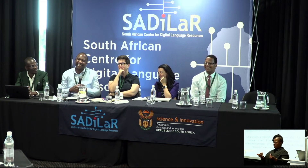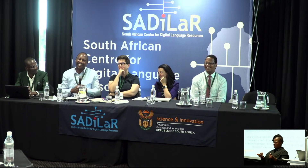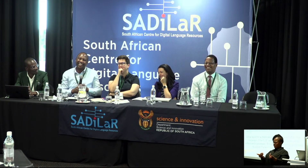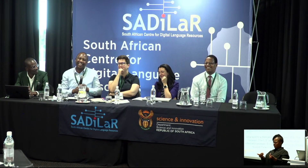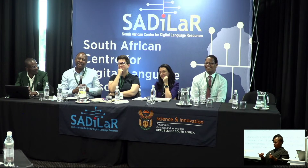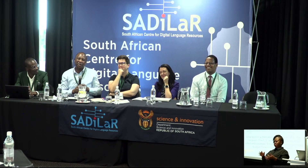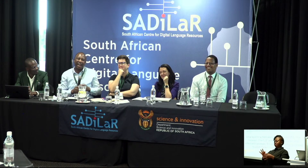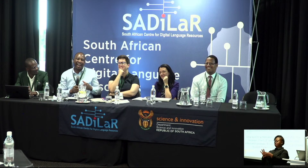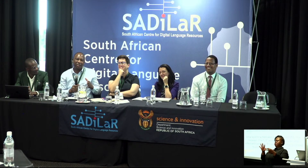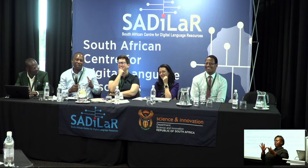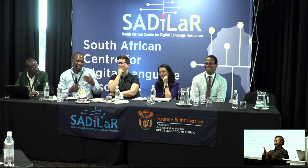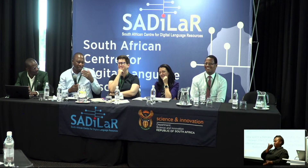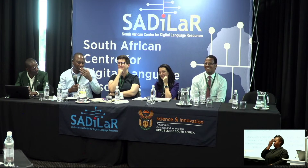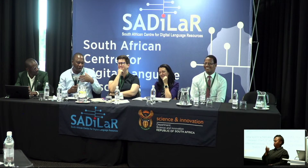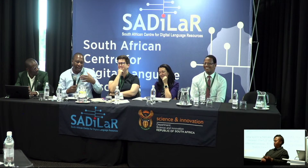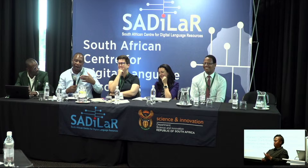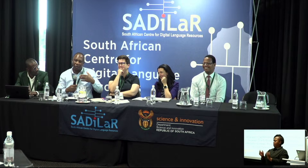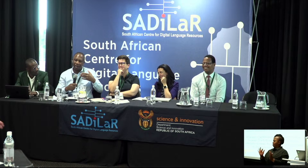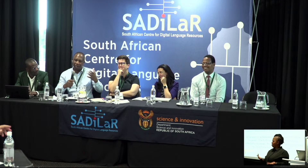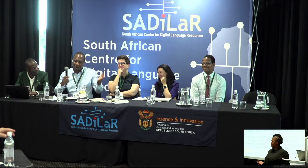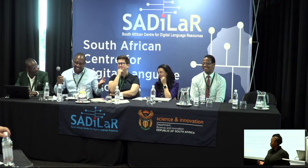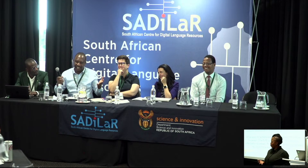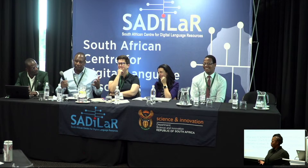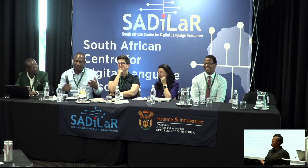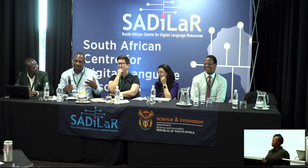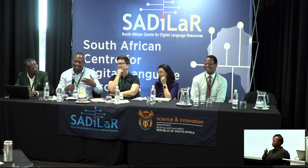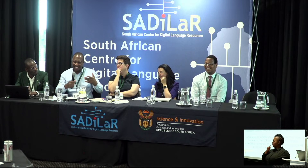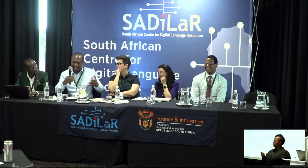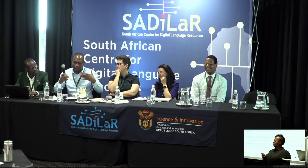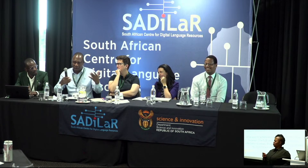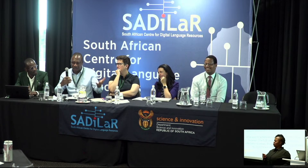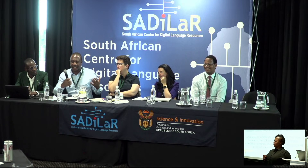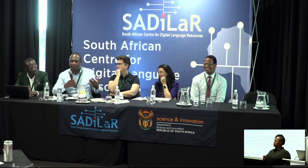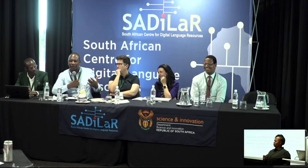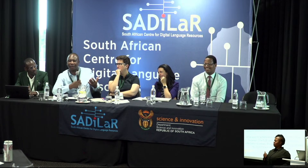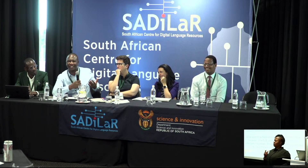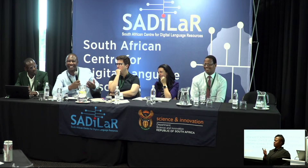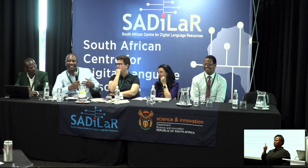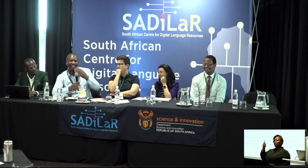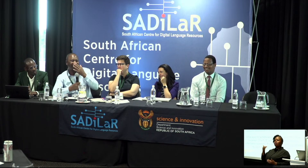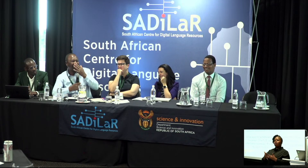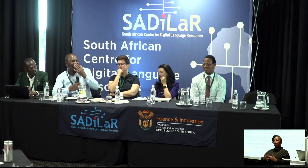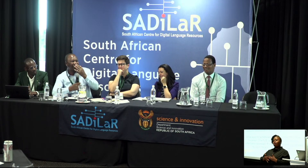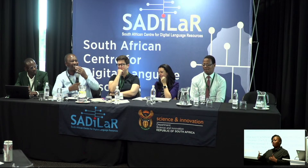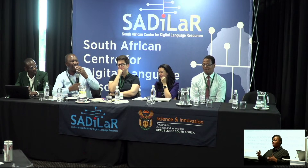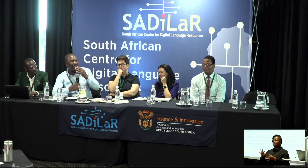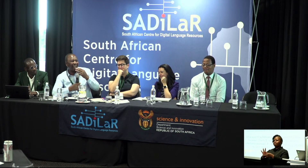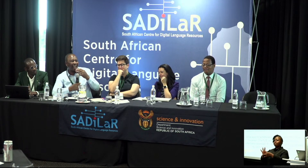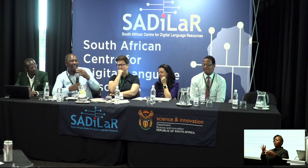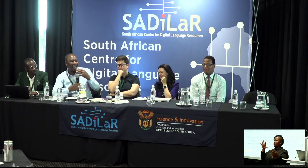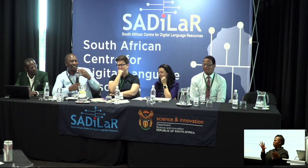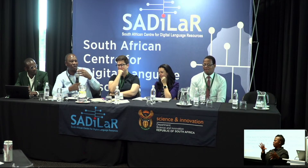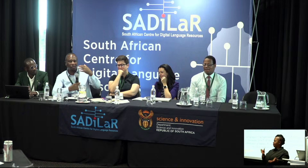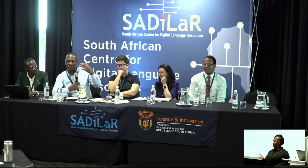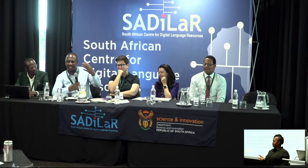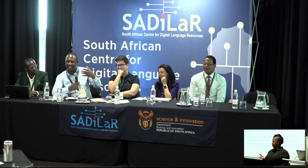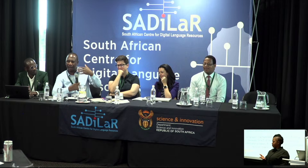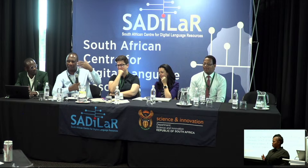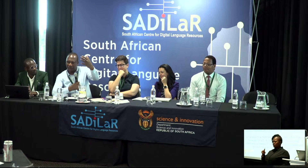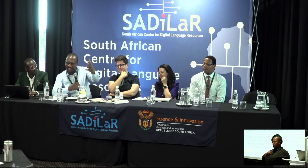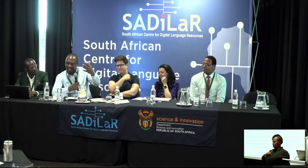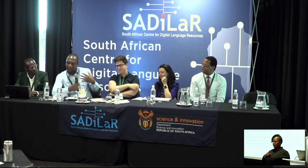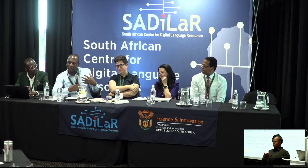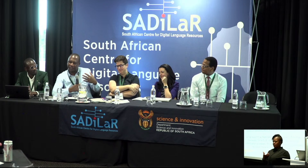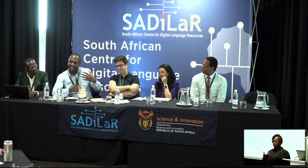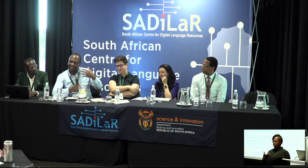that. I don't even know how we lost them in the process, because I don't foresee